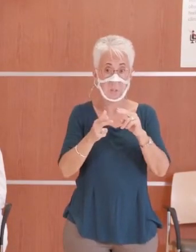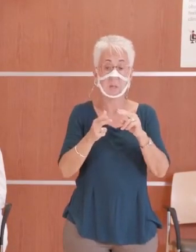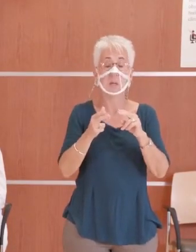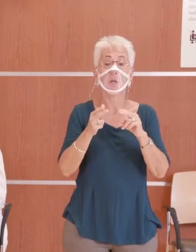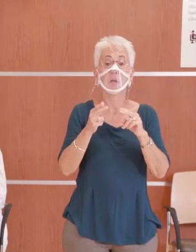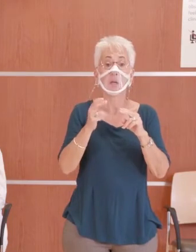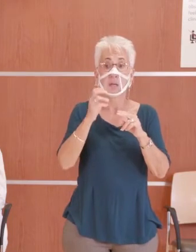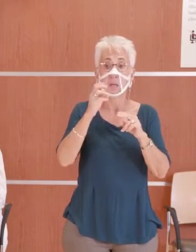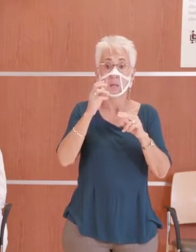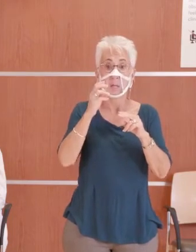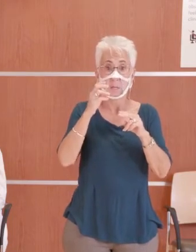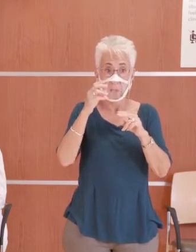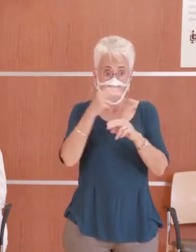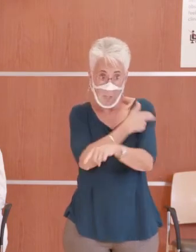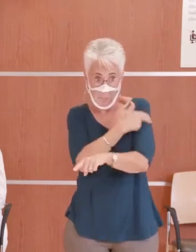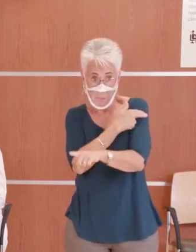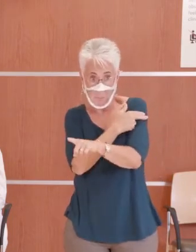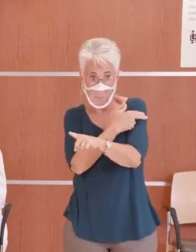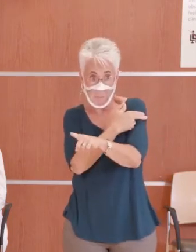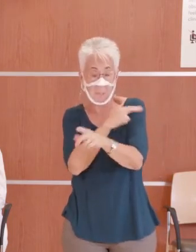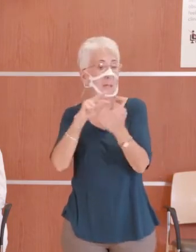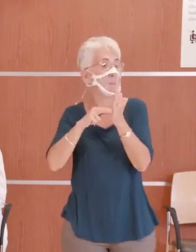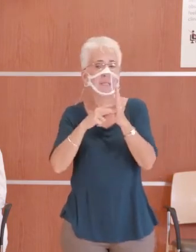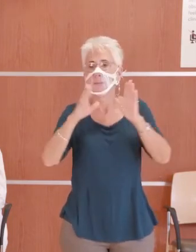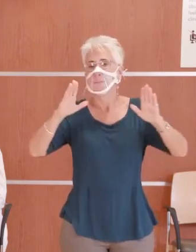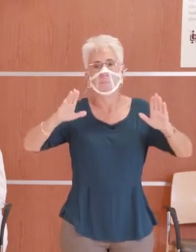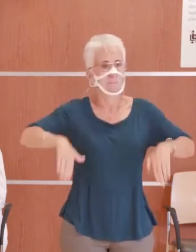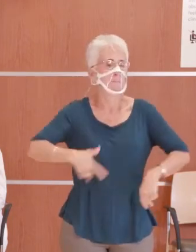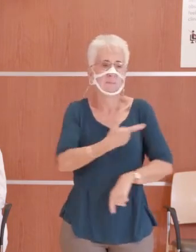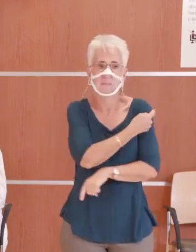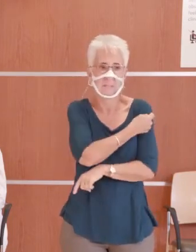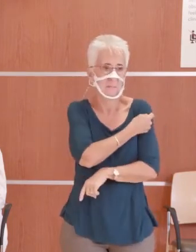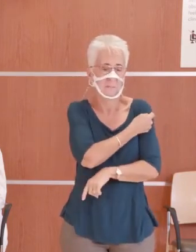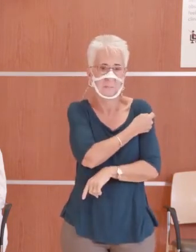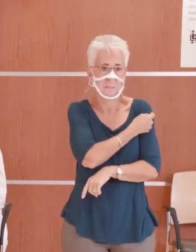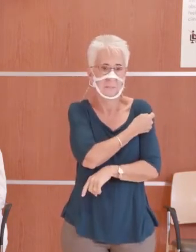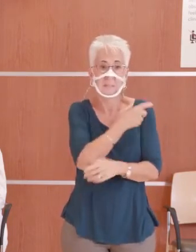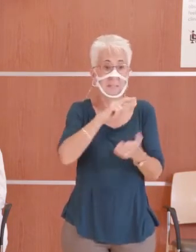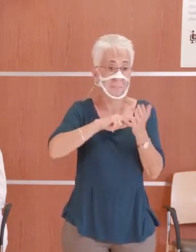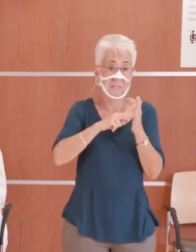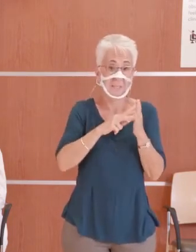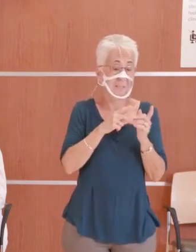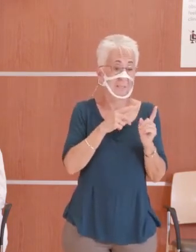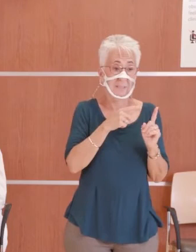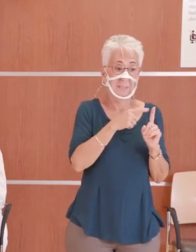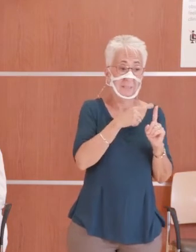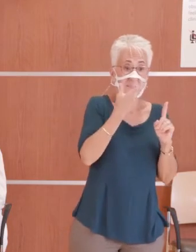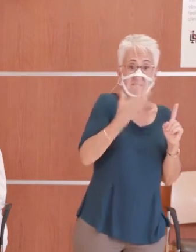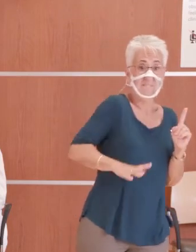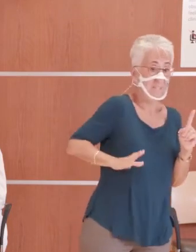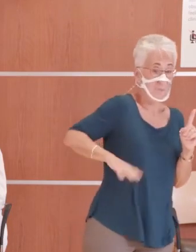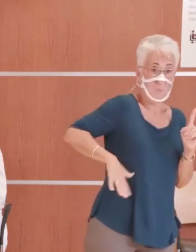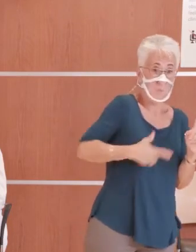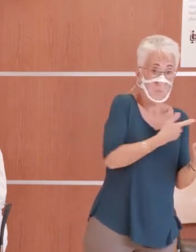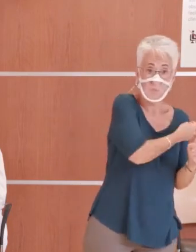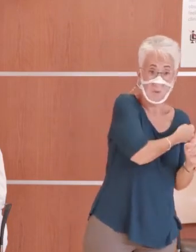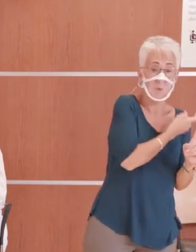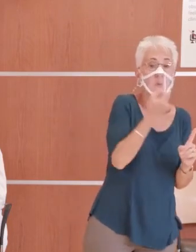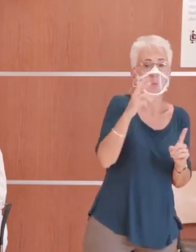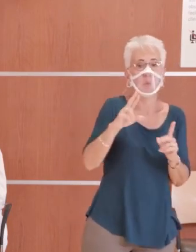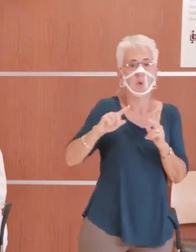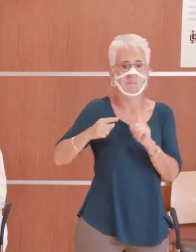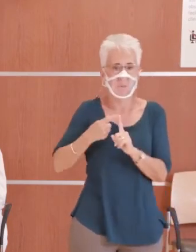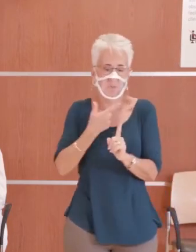vaccinated fully yet. So that means they either haven't started or haven't completed a vaccination series. There